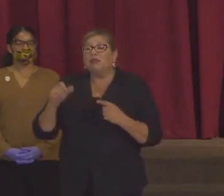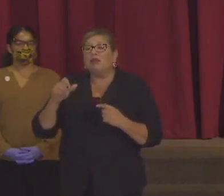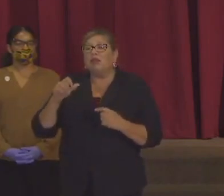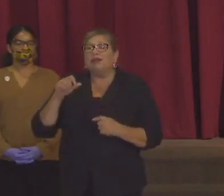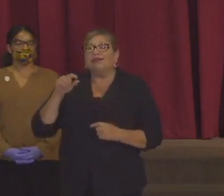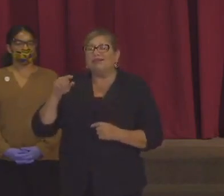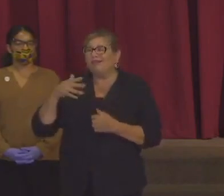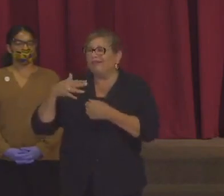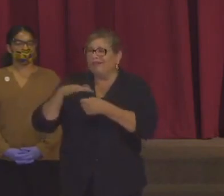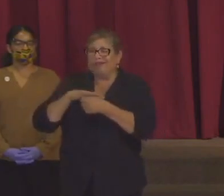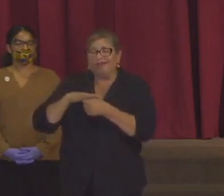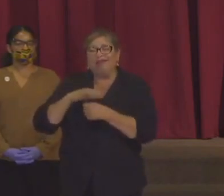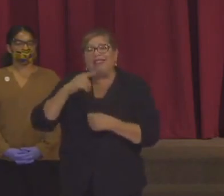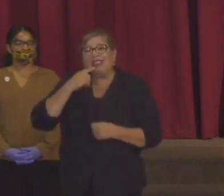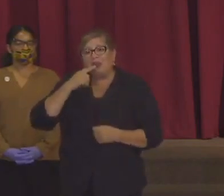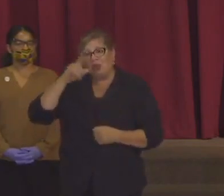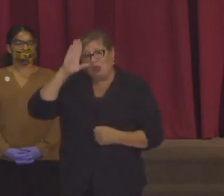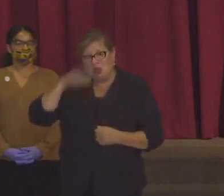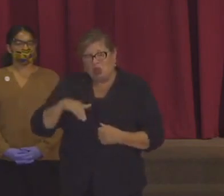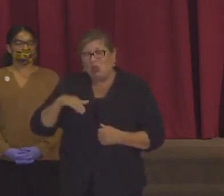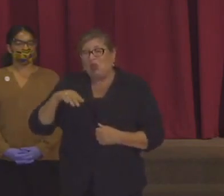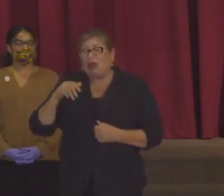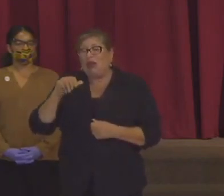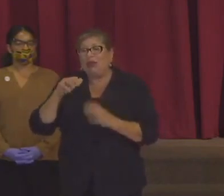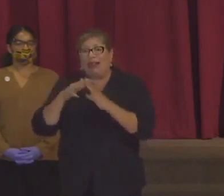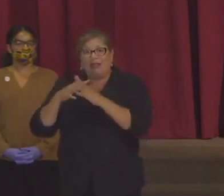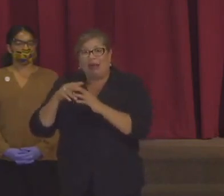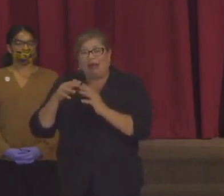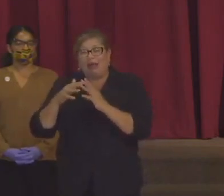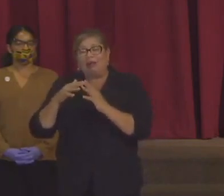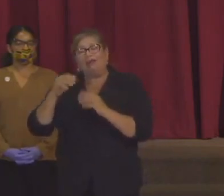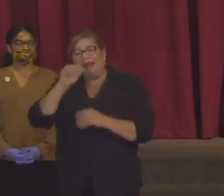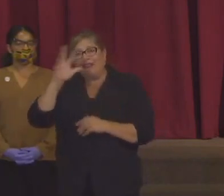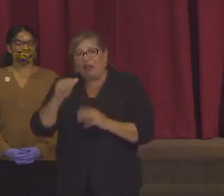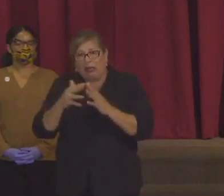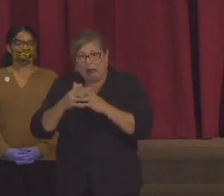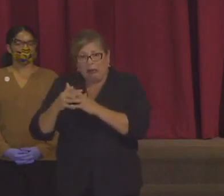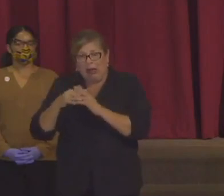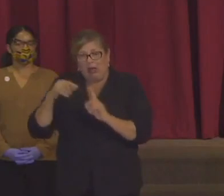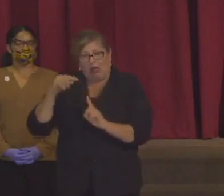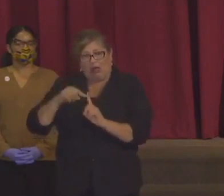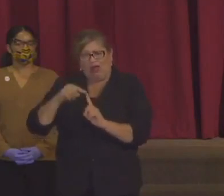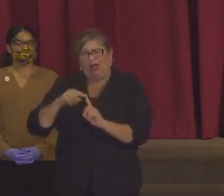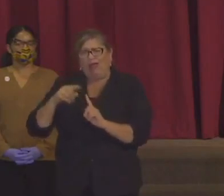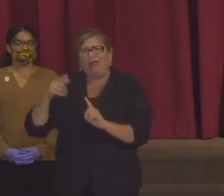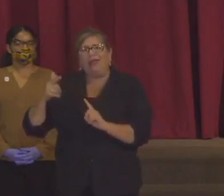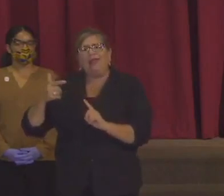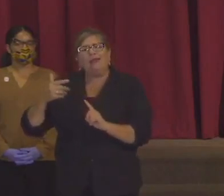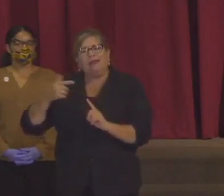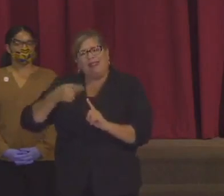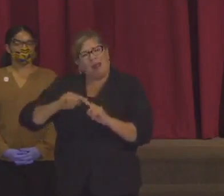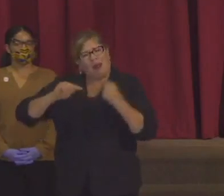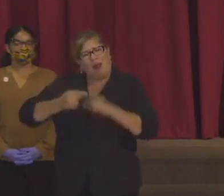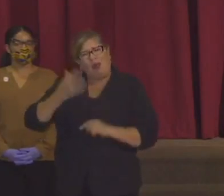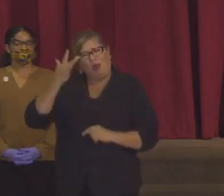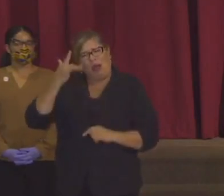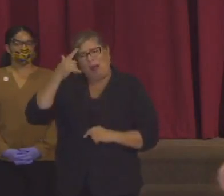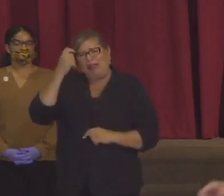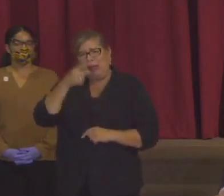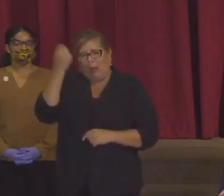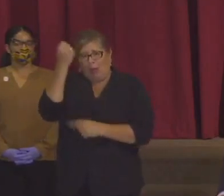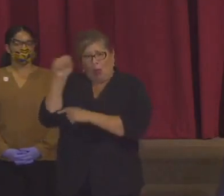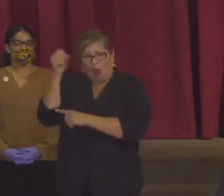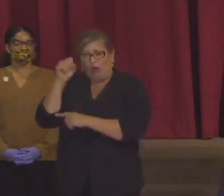the Capitol. She would like to know if you can address this and if shooting into a crowd of people is justifiable in this situation. Yeah, I don't know